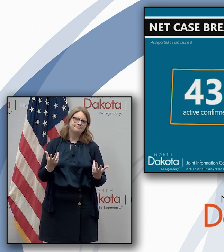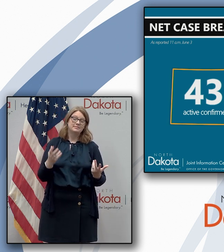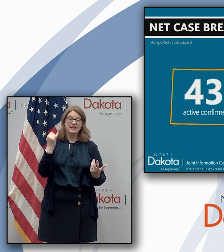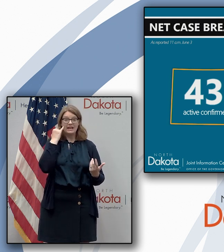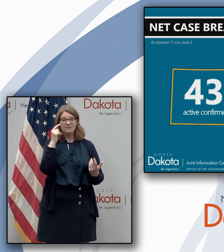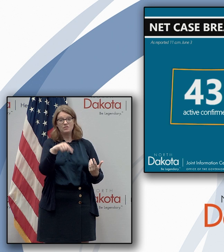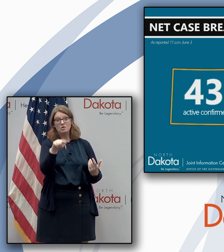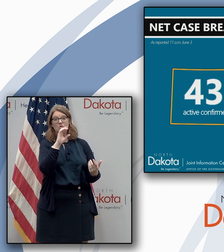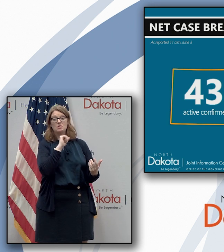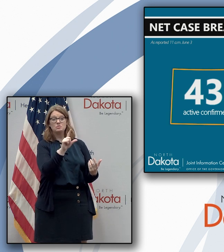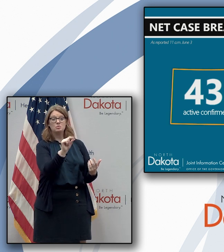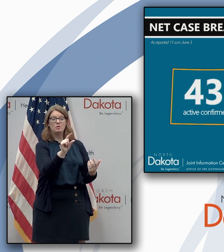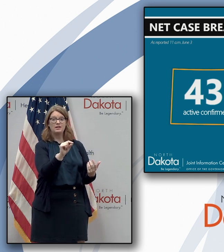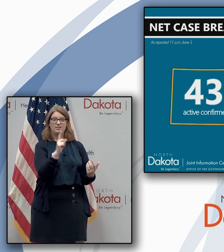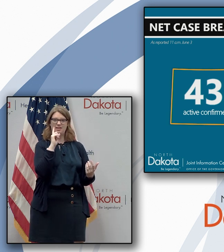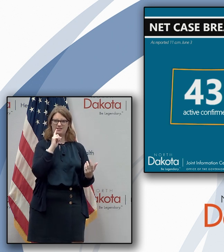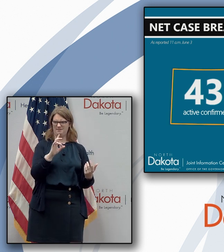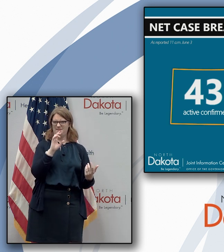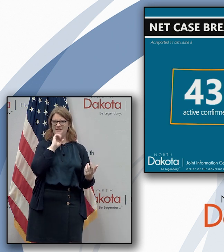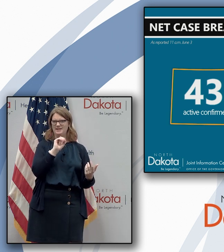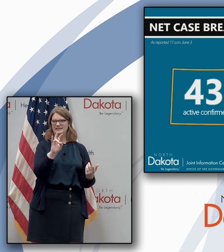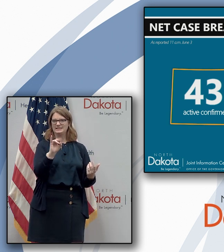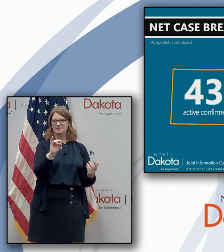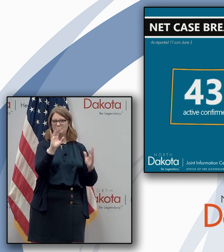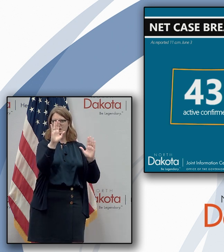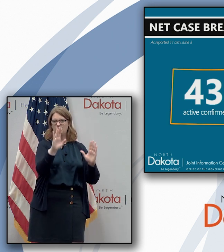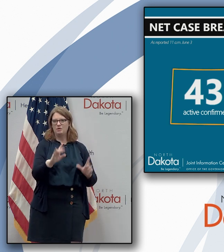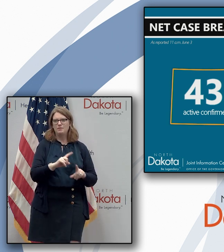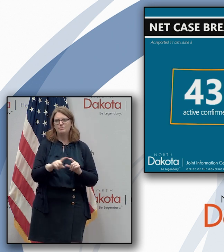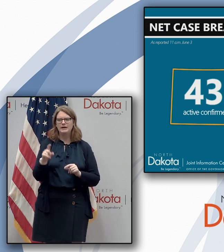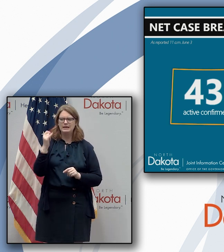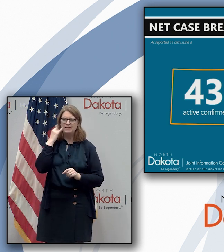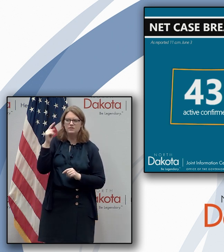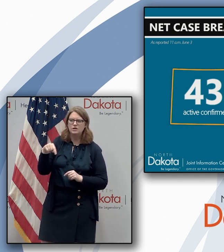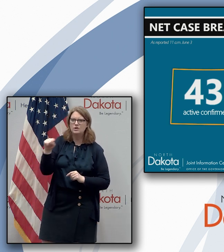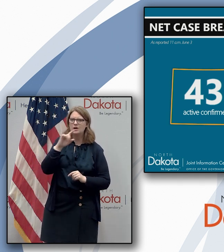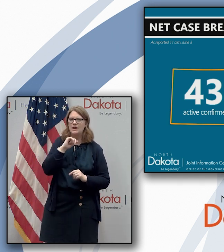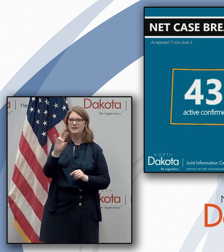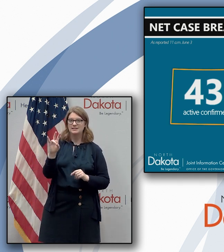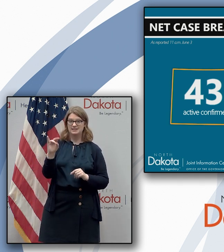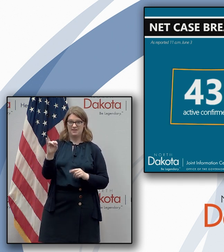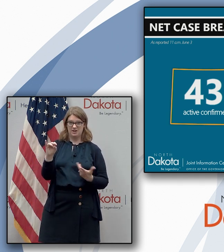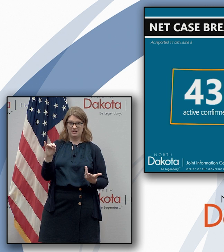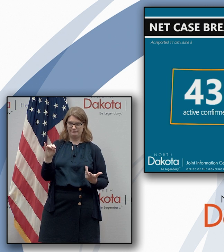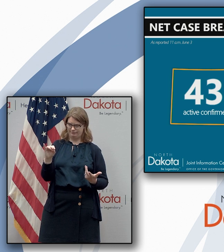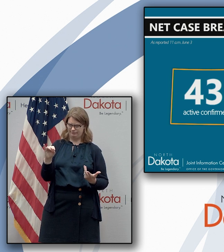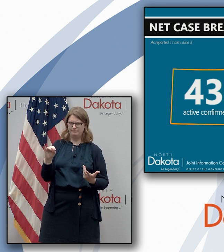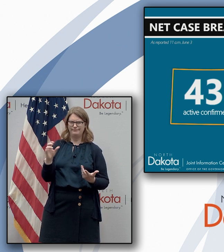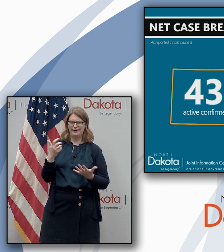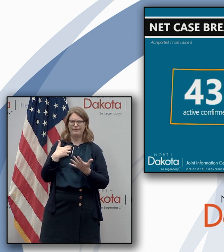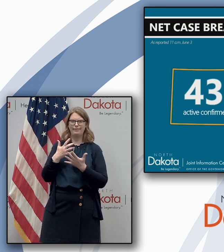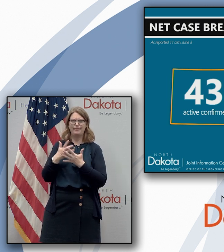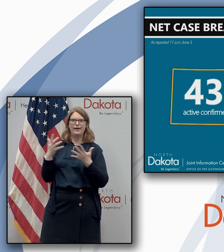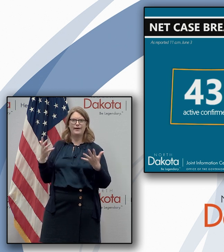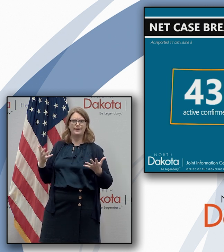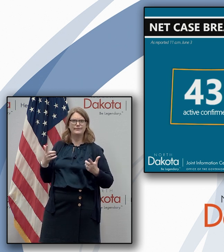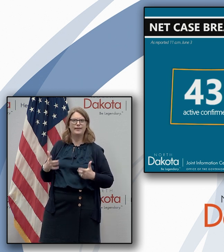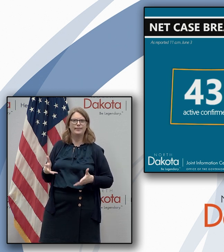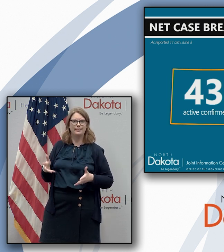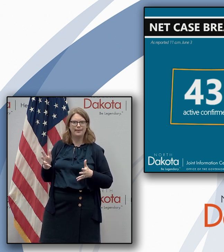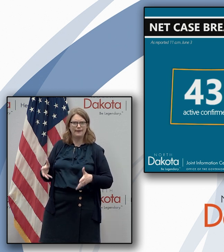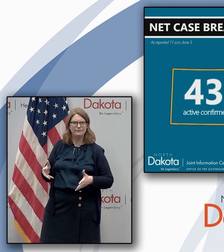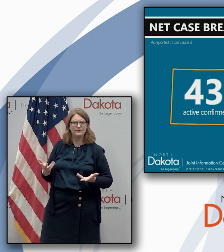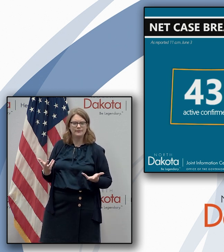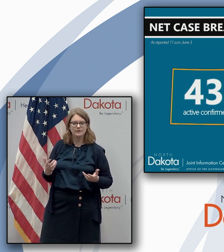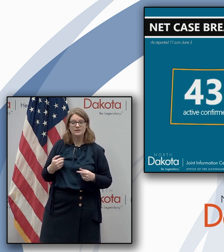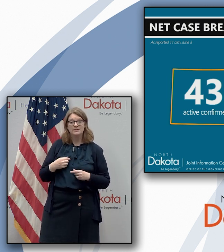20, you probably think, hey, 70 would be great. But if you're 70, these days, you might say, hey, I've got a lot of life left in me. But those